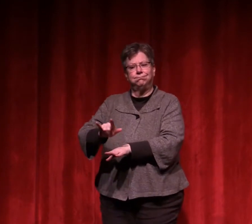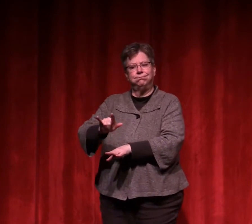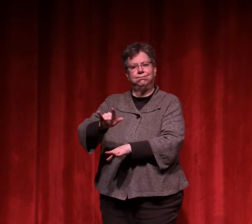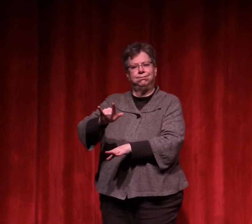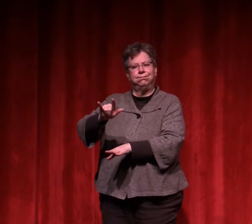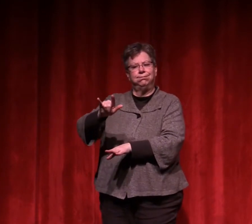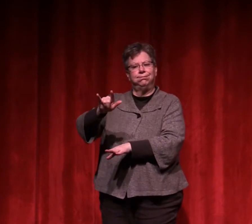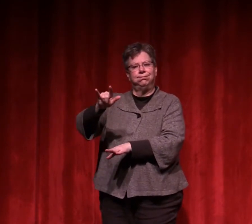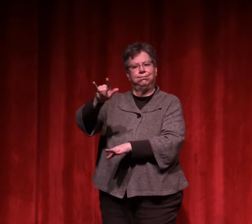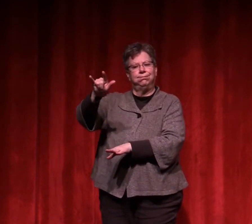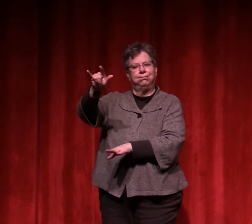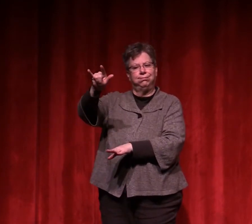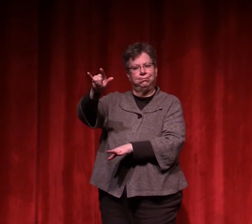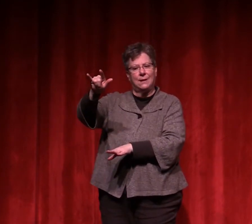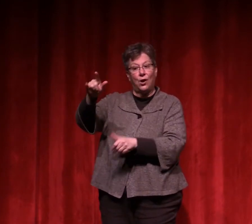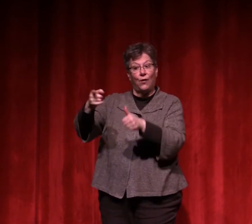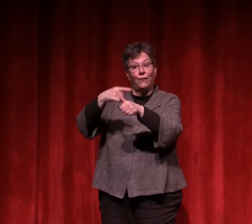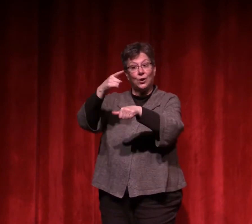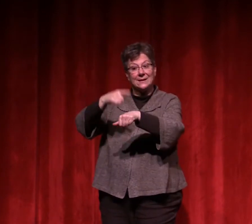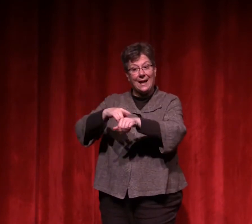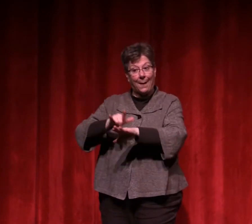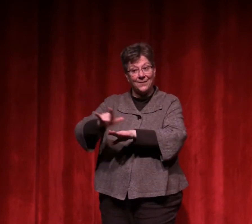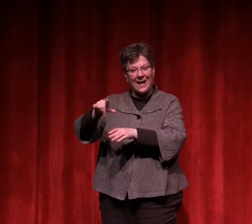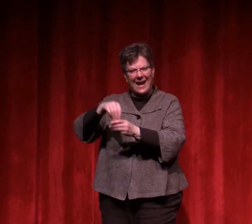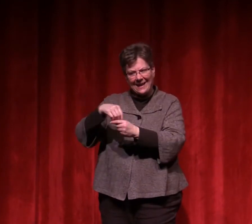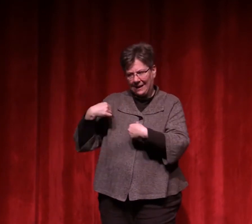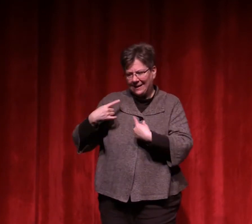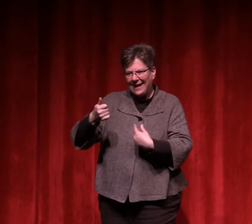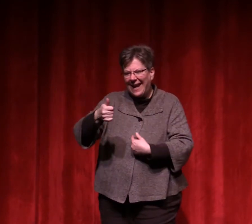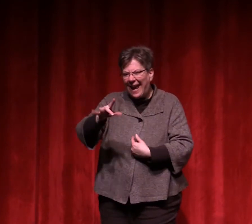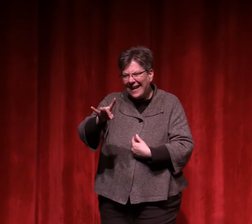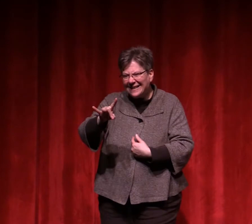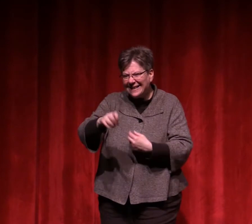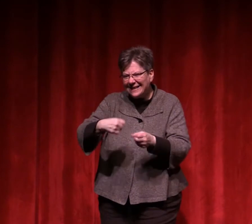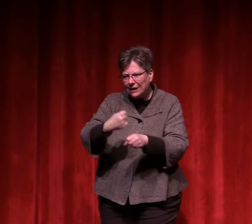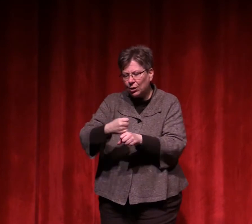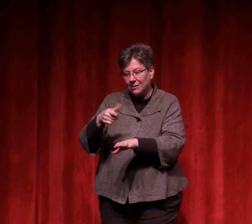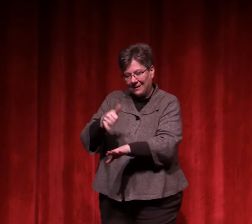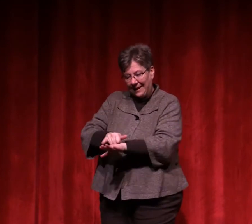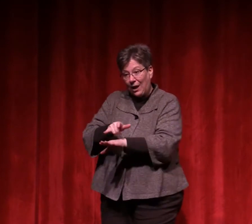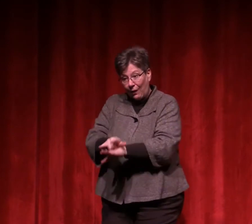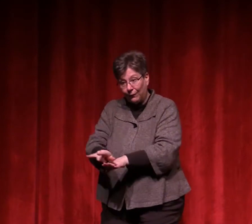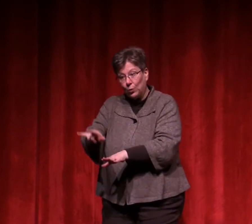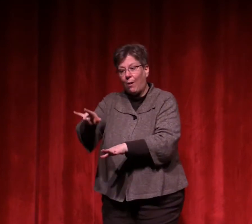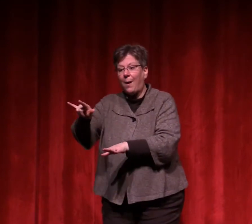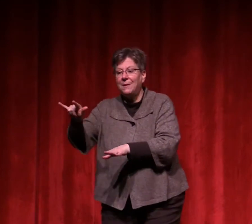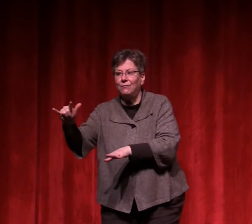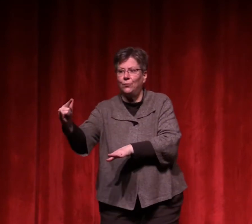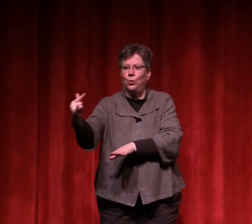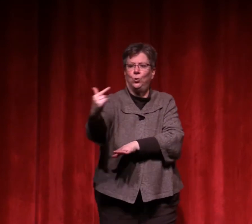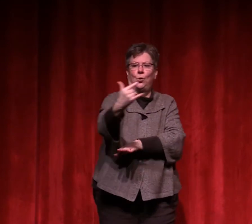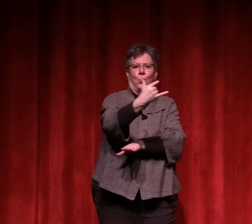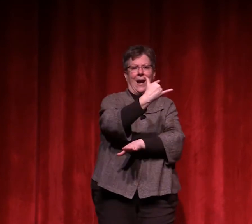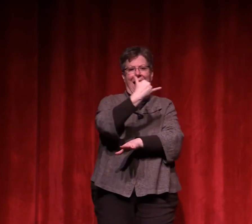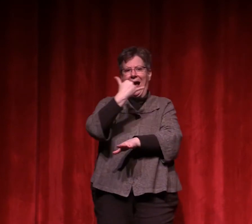in over 18 years. And it made it around the valley of Missoula. We were so excited it landed. And for a lot